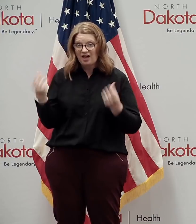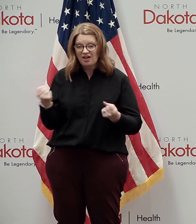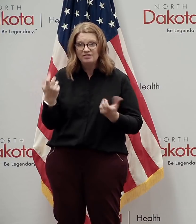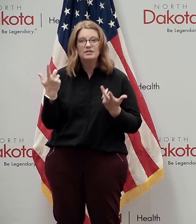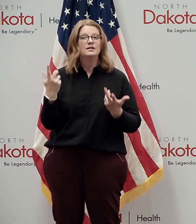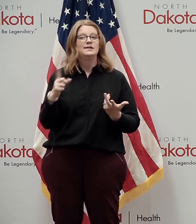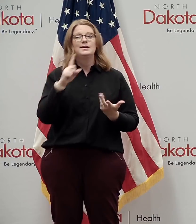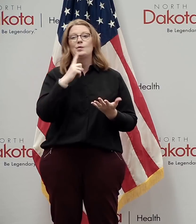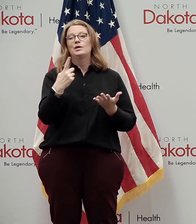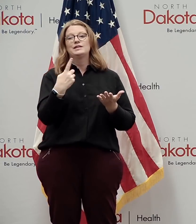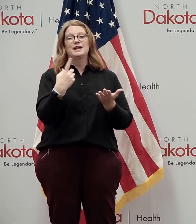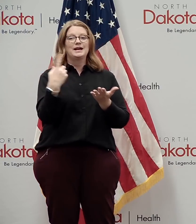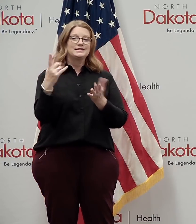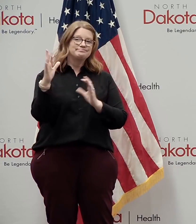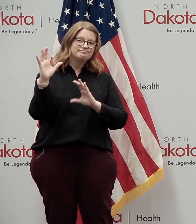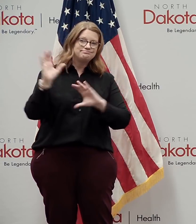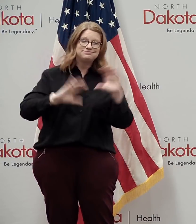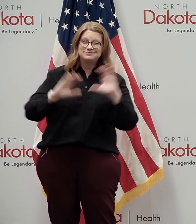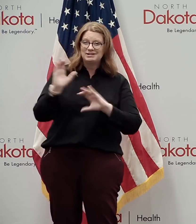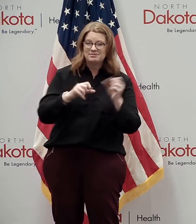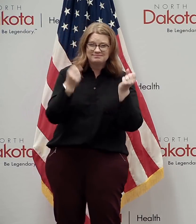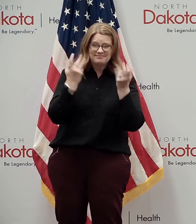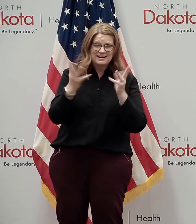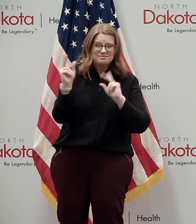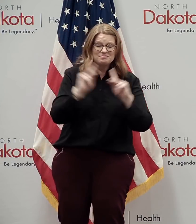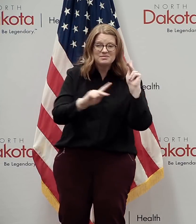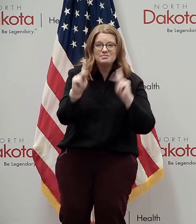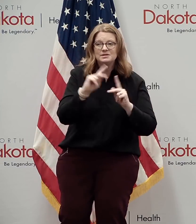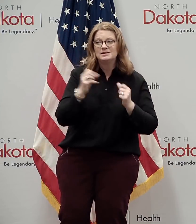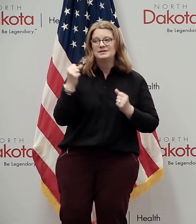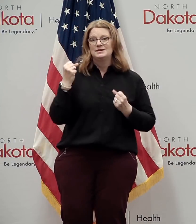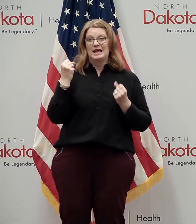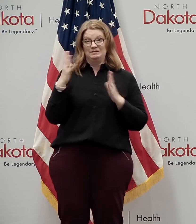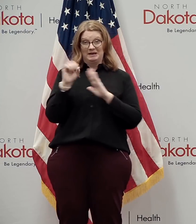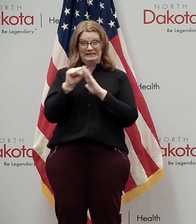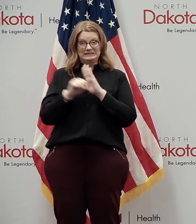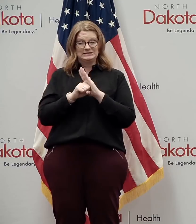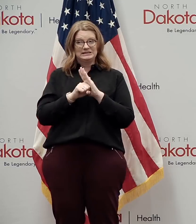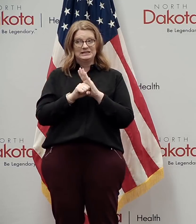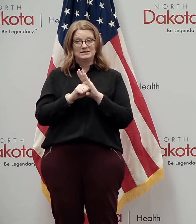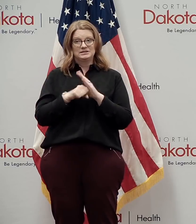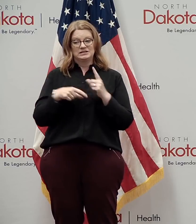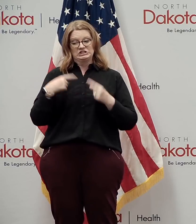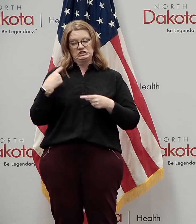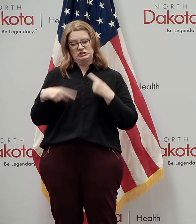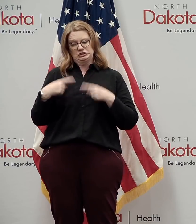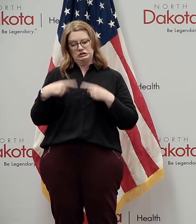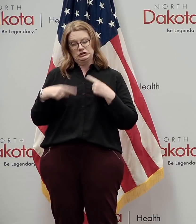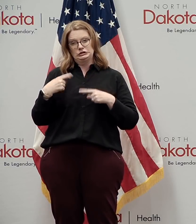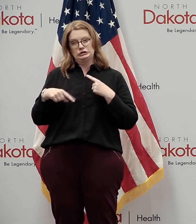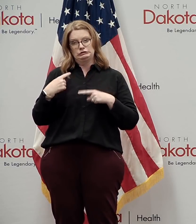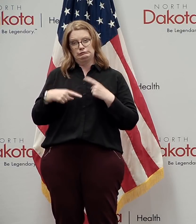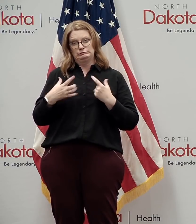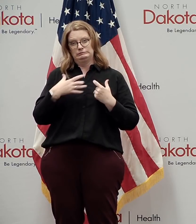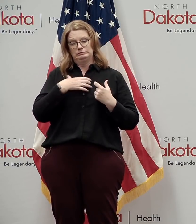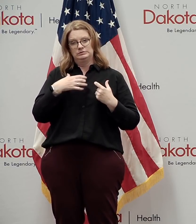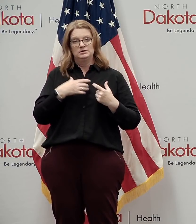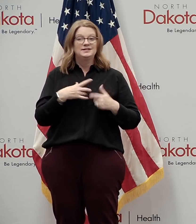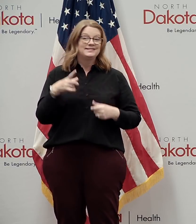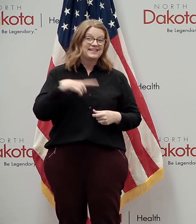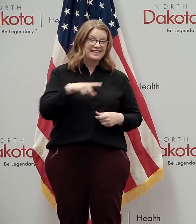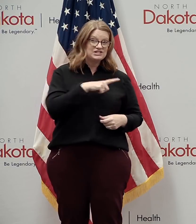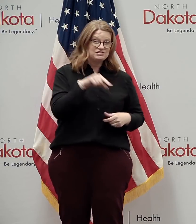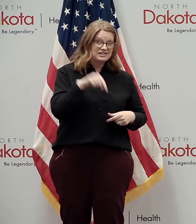and system presidents, and there's a lot of states that are locked in real arguments and discussions. Our legislature's been very